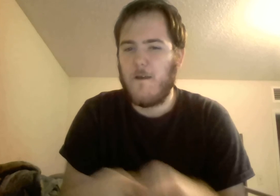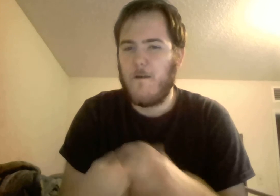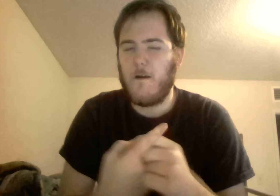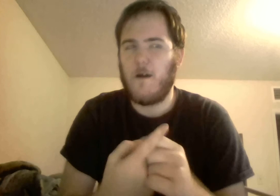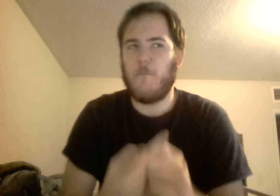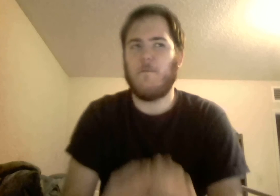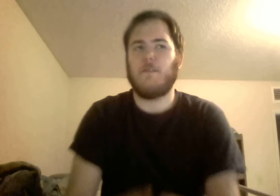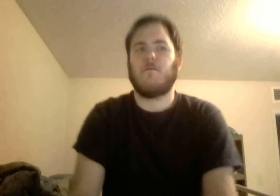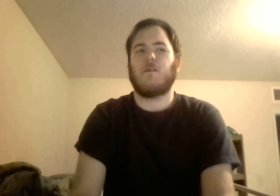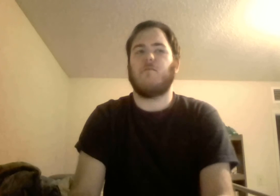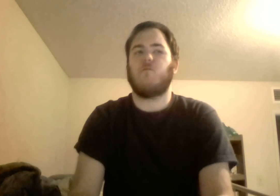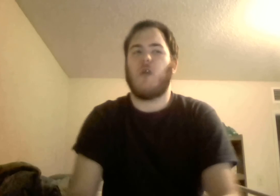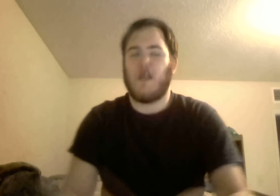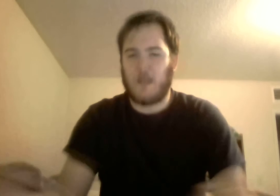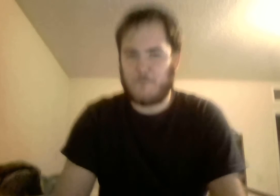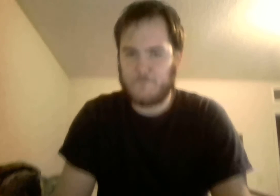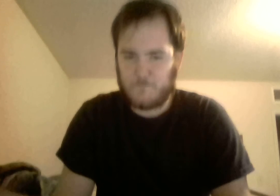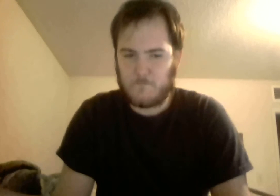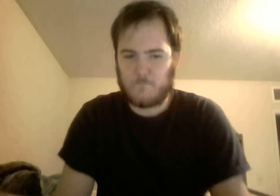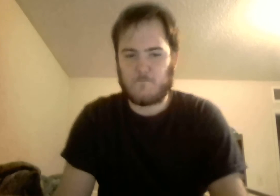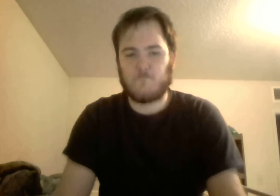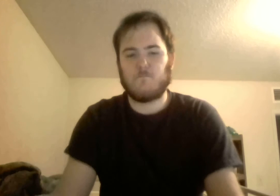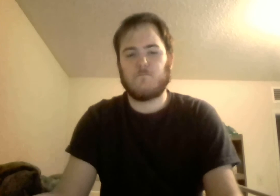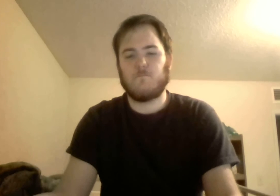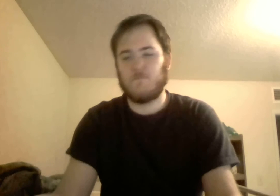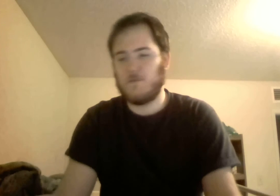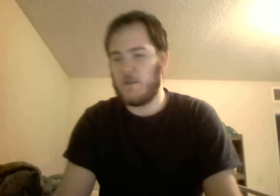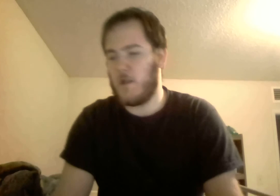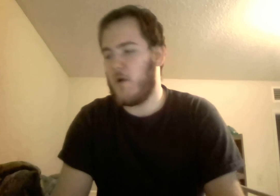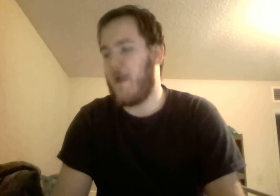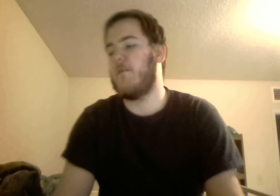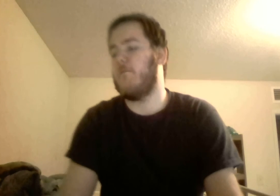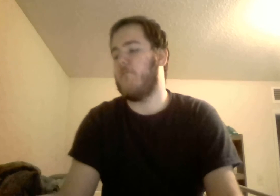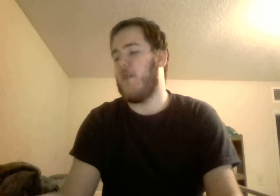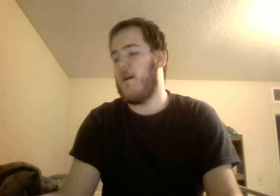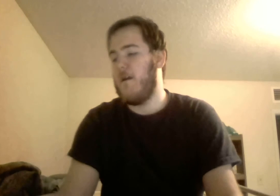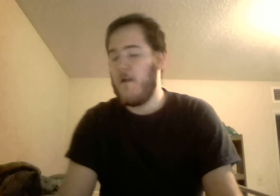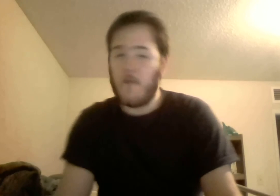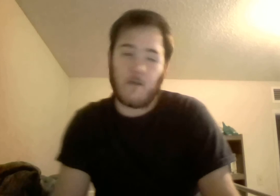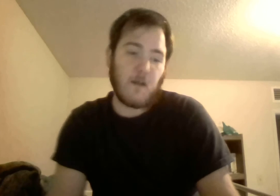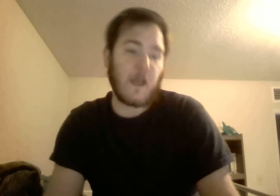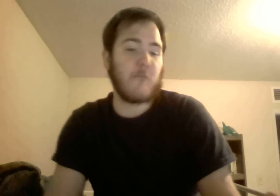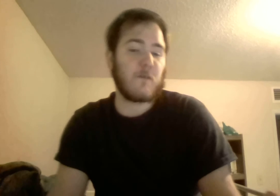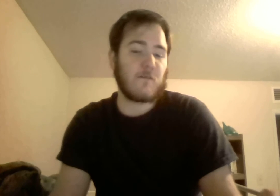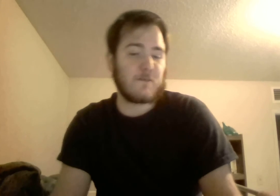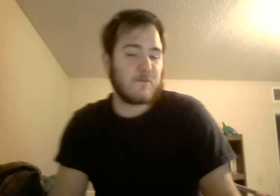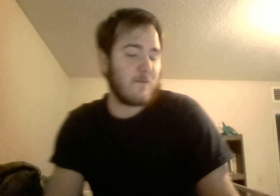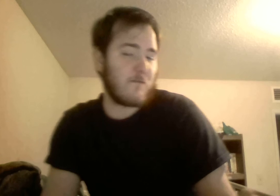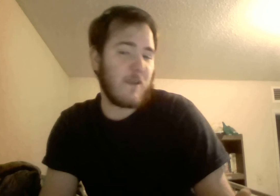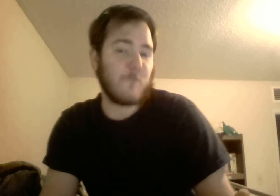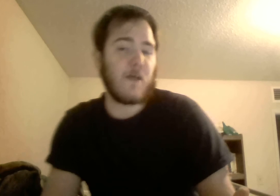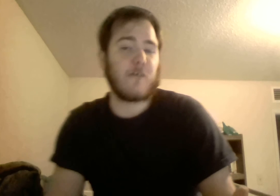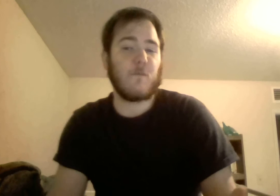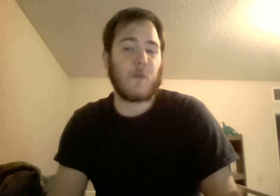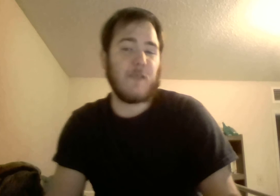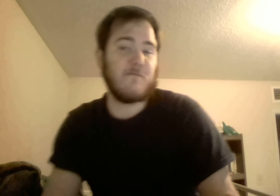In terms of, like, you know, have some of not quite epic or the great effect, some interesting